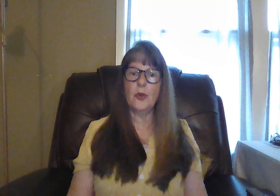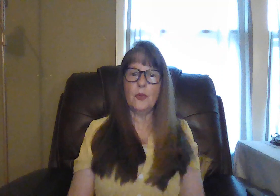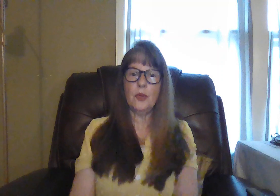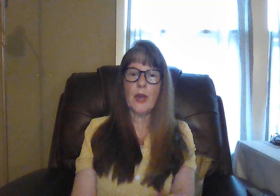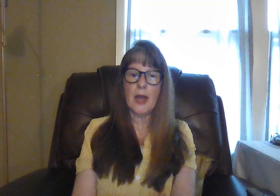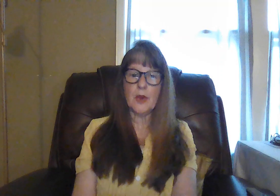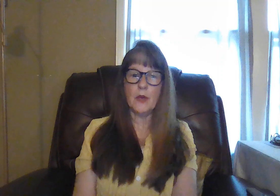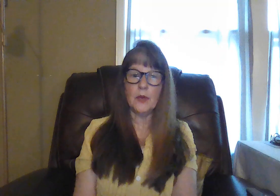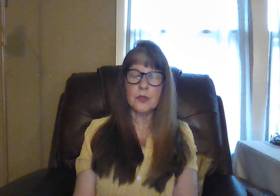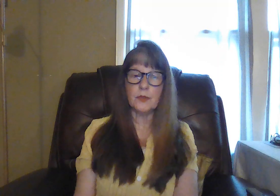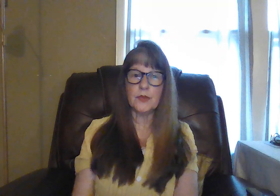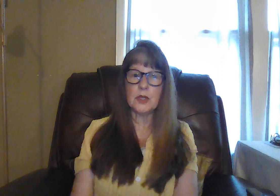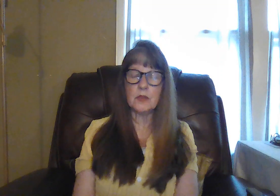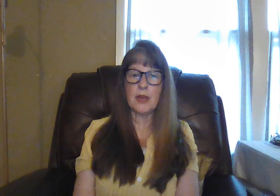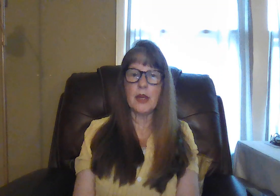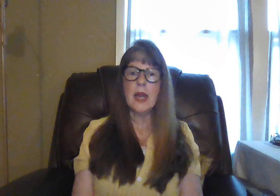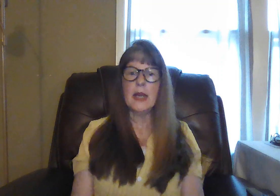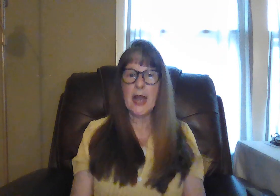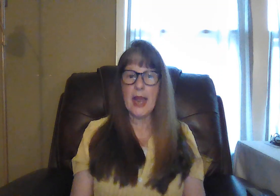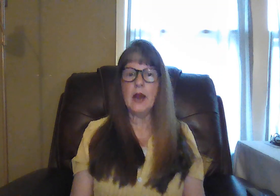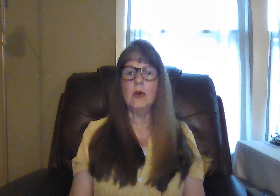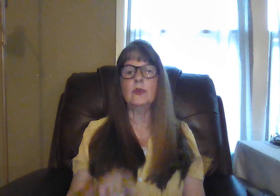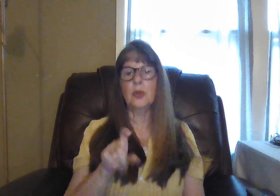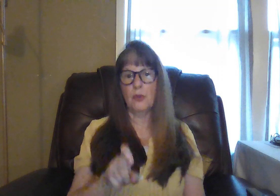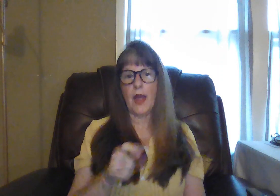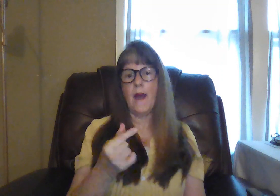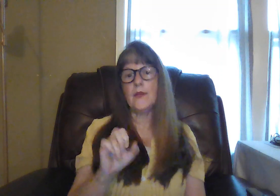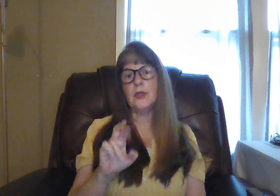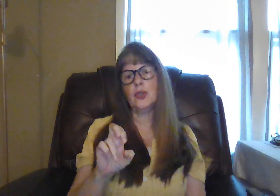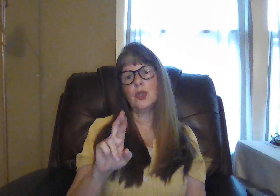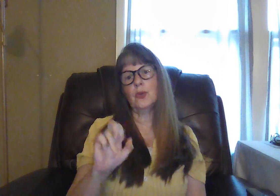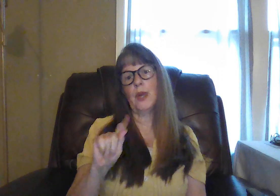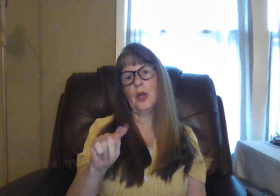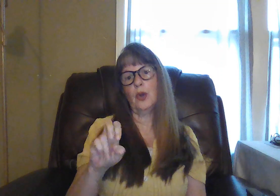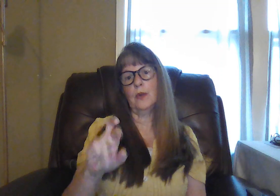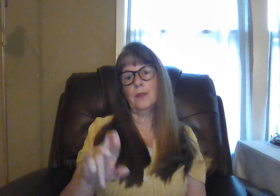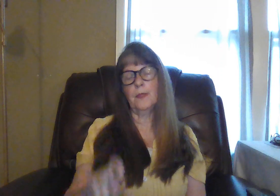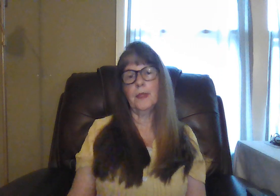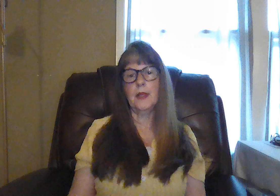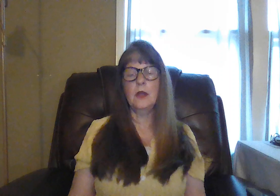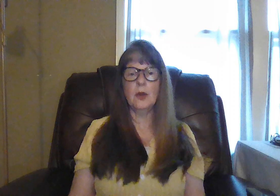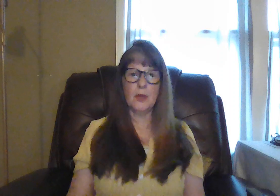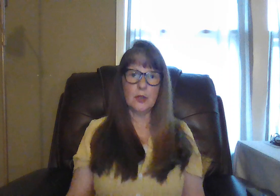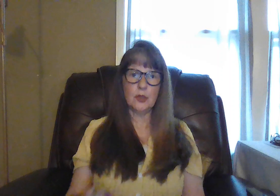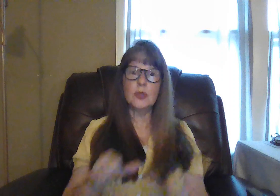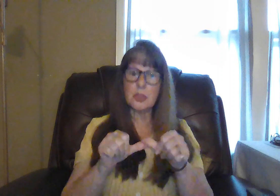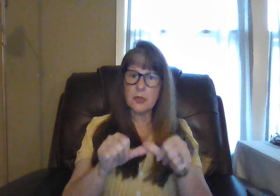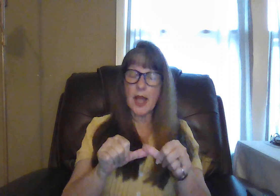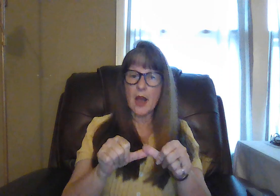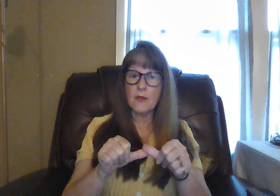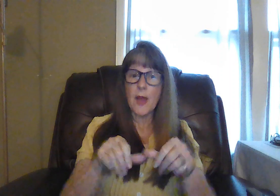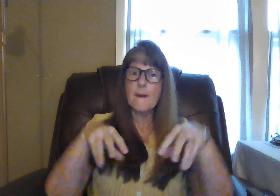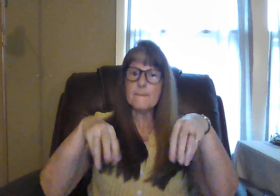You would have all those different things about, now, do you have a generator? Do you still have